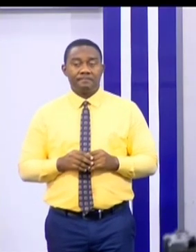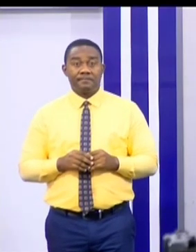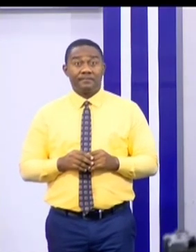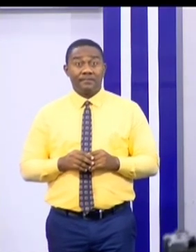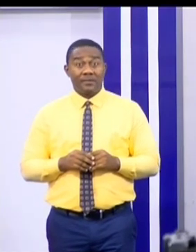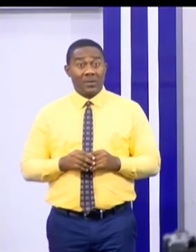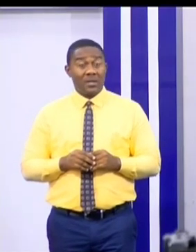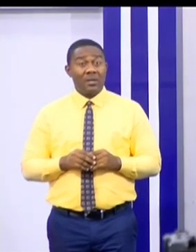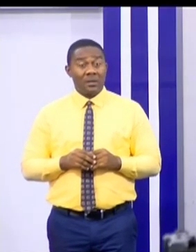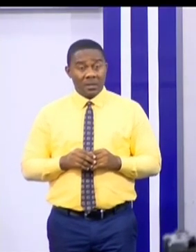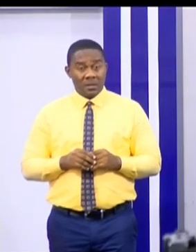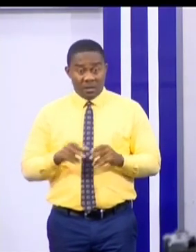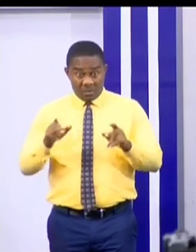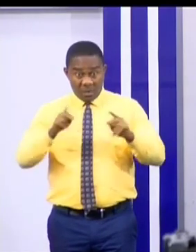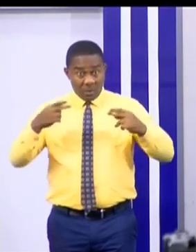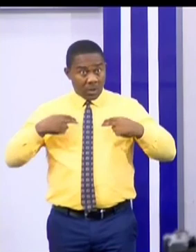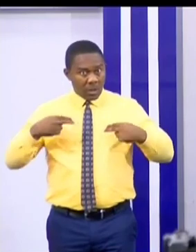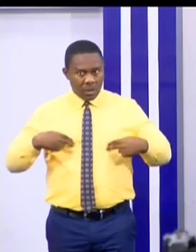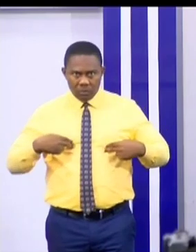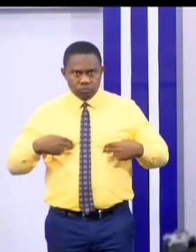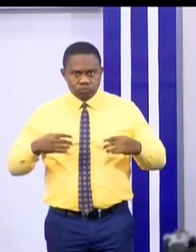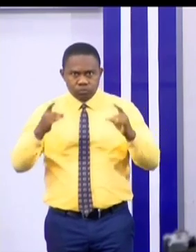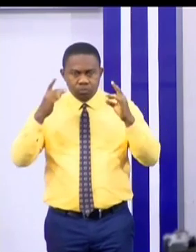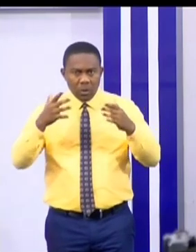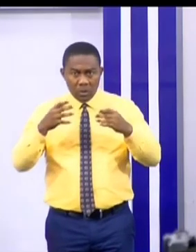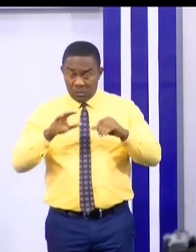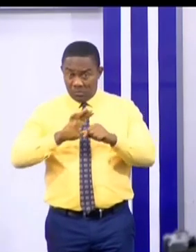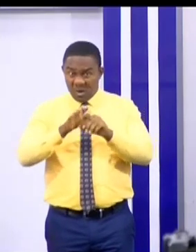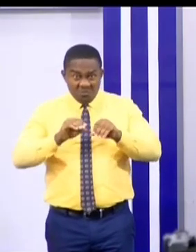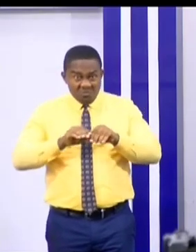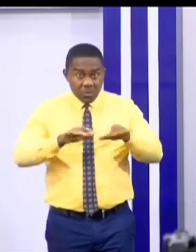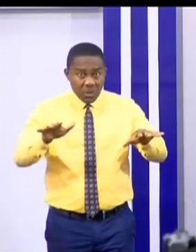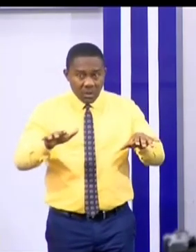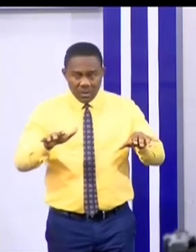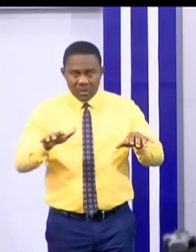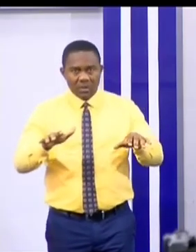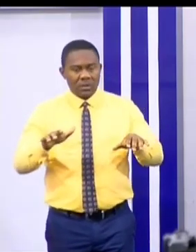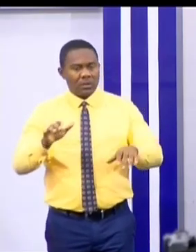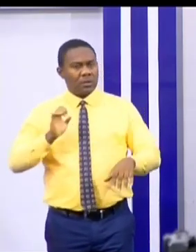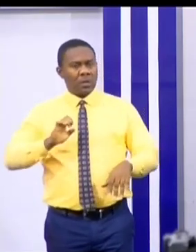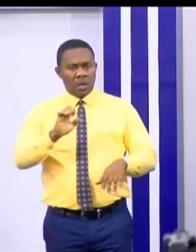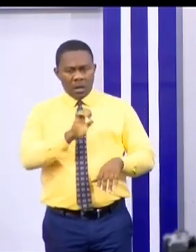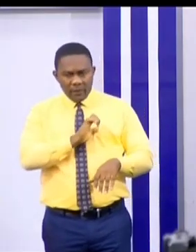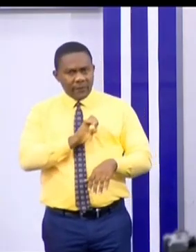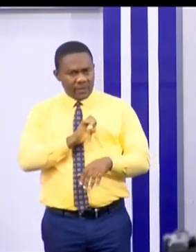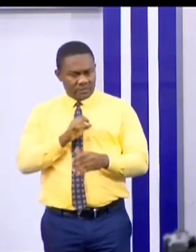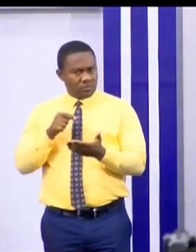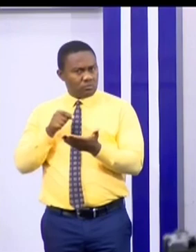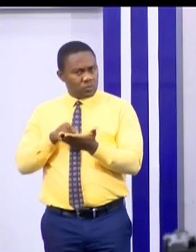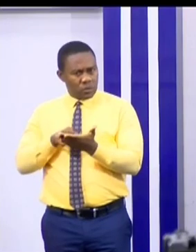declaration of public health emergency for COVID-19 pandemic, Executive Instrument